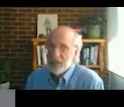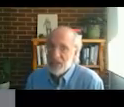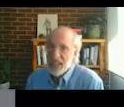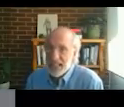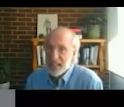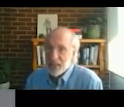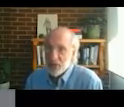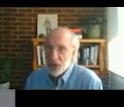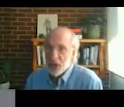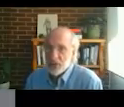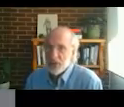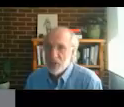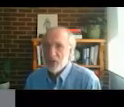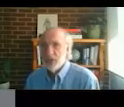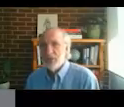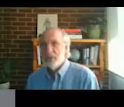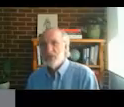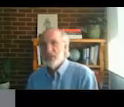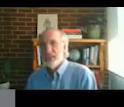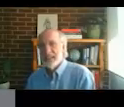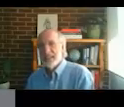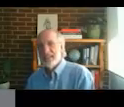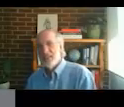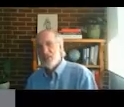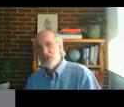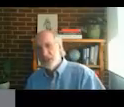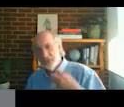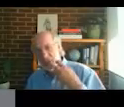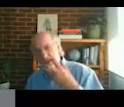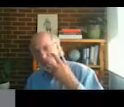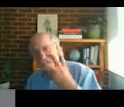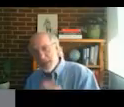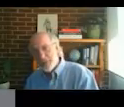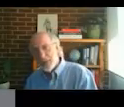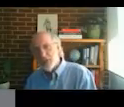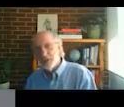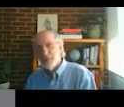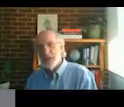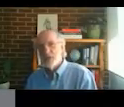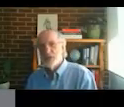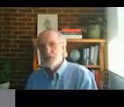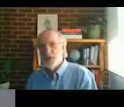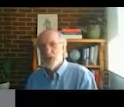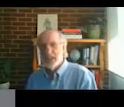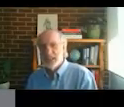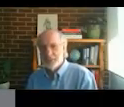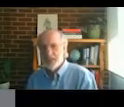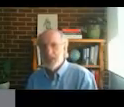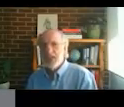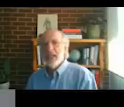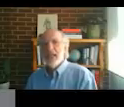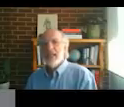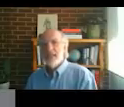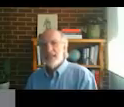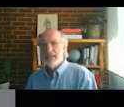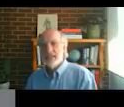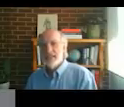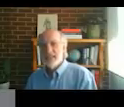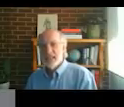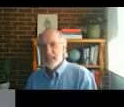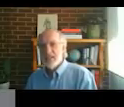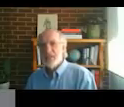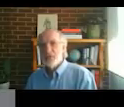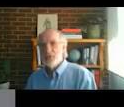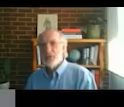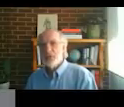to stay there. You're not always going to reinforce inexact sounds. You're going to eventually shape better and better responding. And this